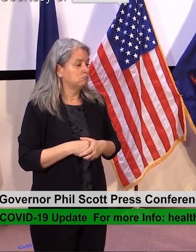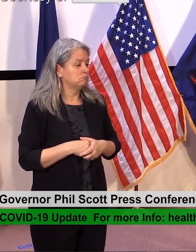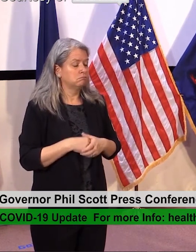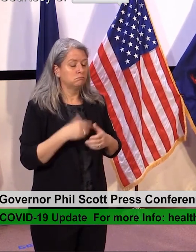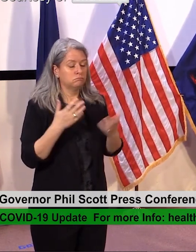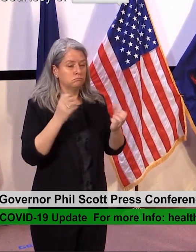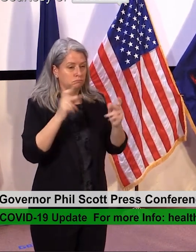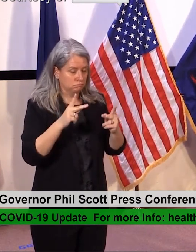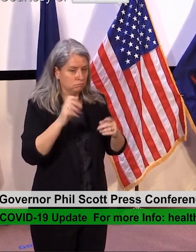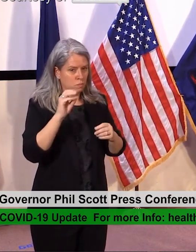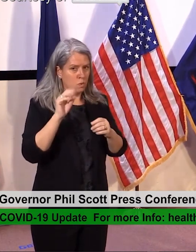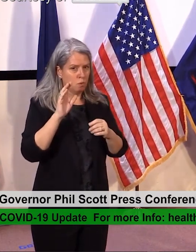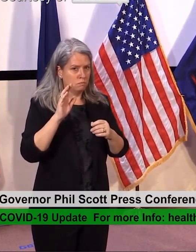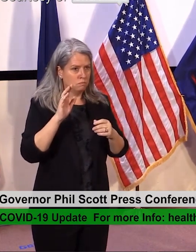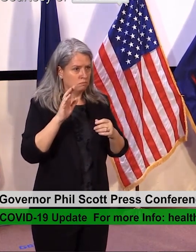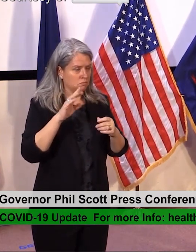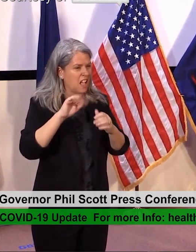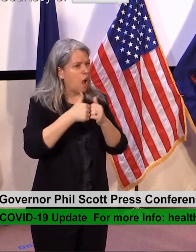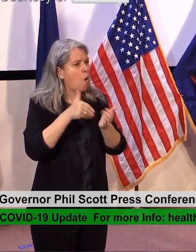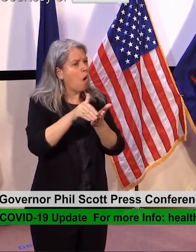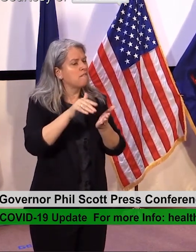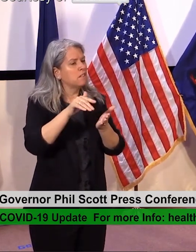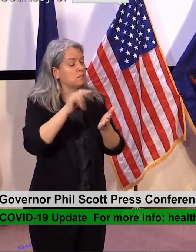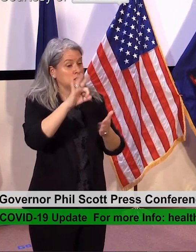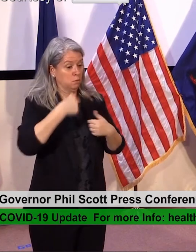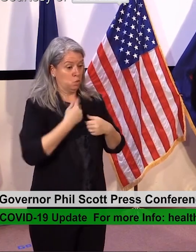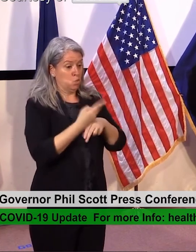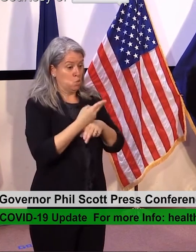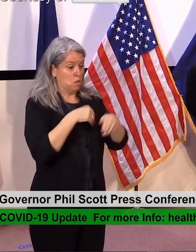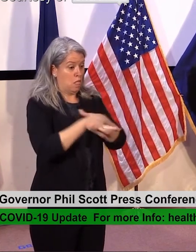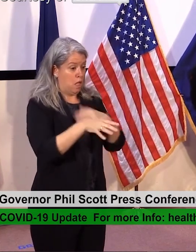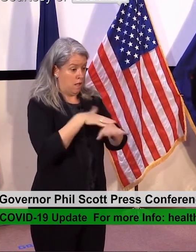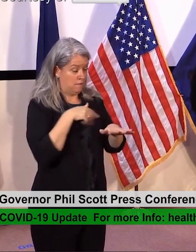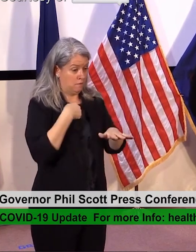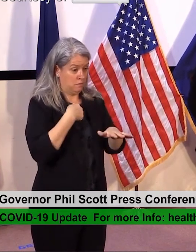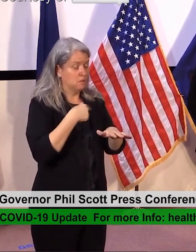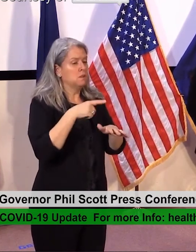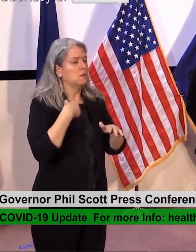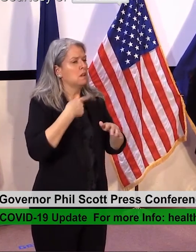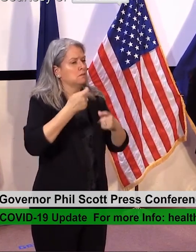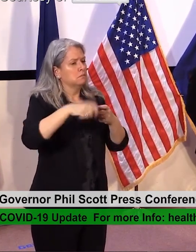And how often do these things need to be changed out by staff?